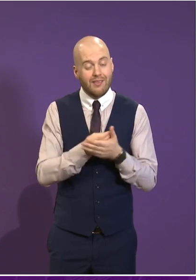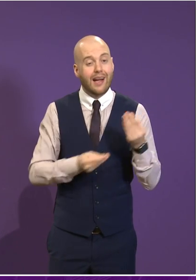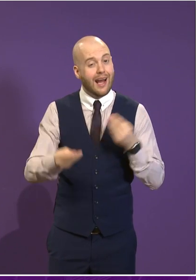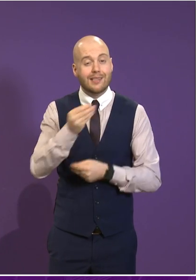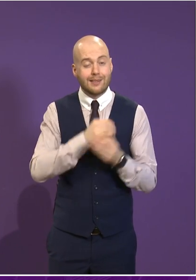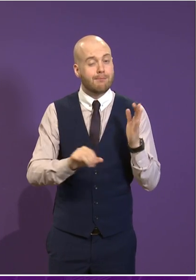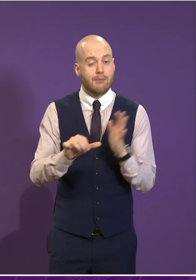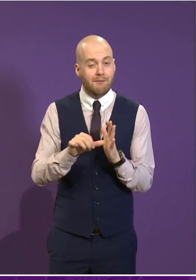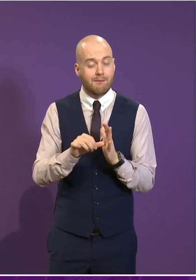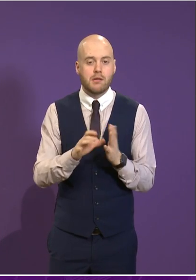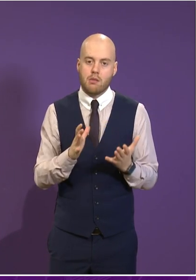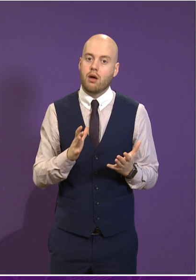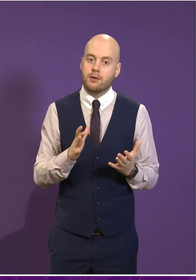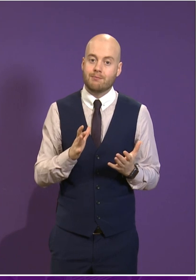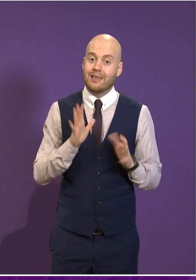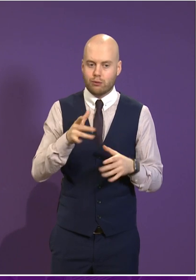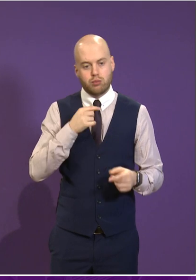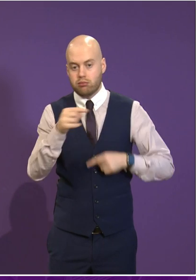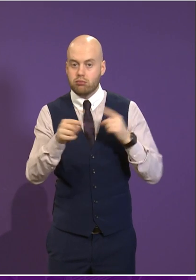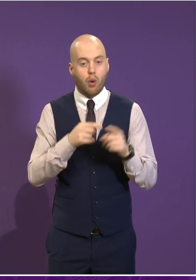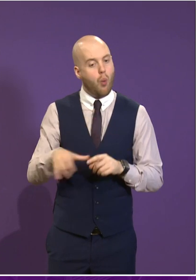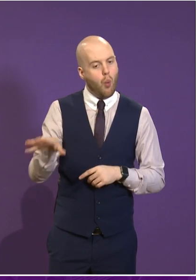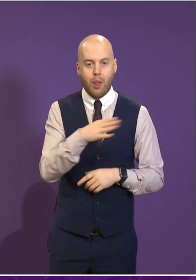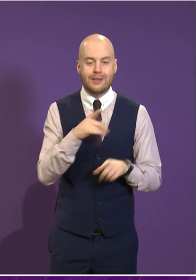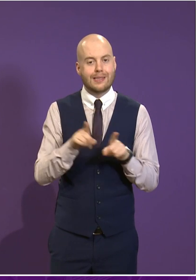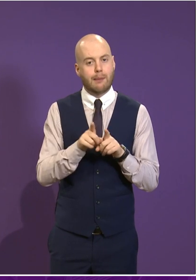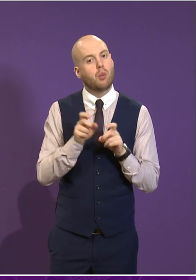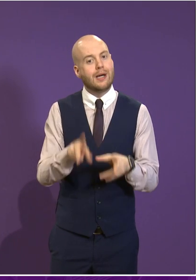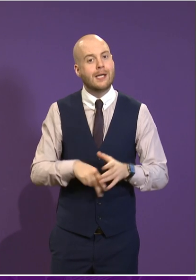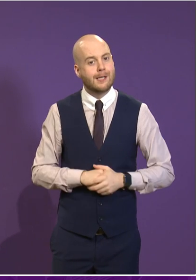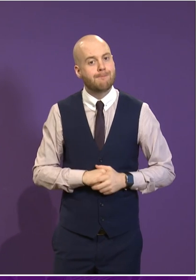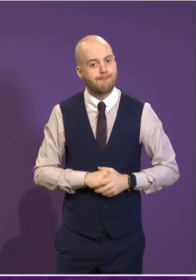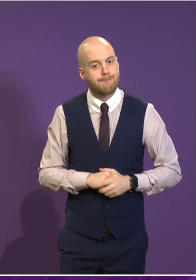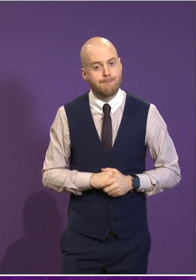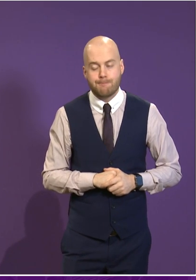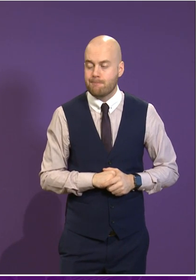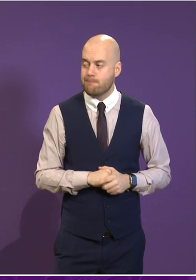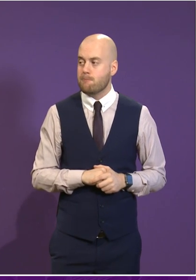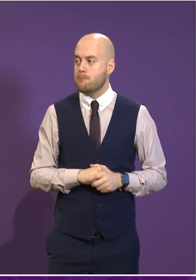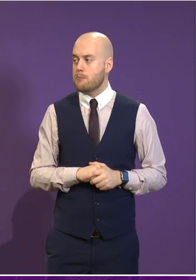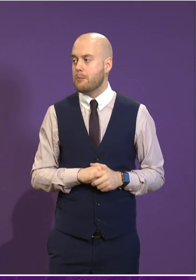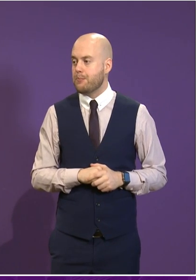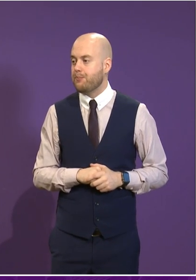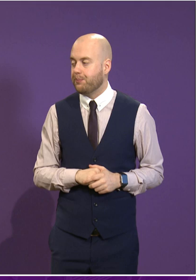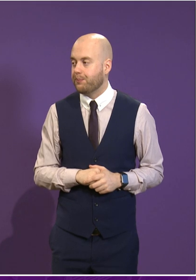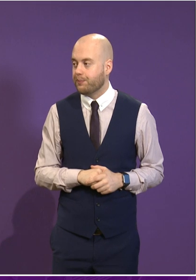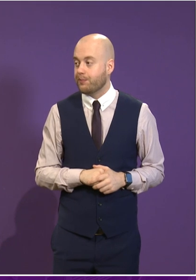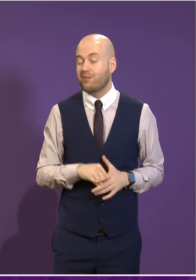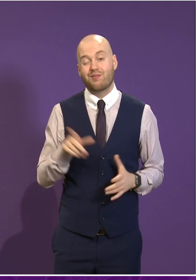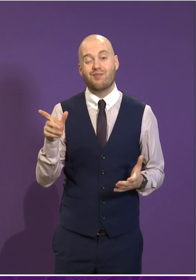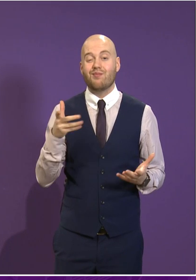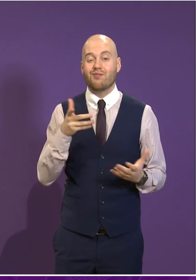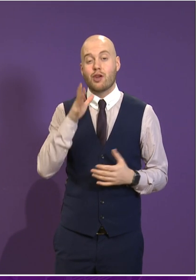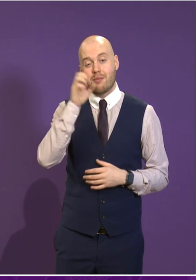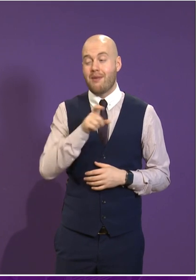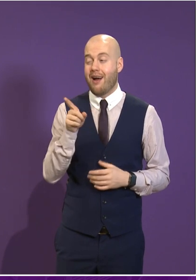sector, that is all directed in the right direction. Thank you. I think therein lies the rub, really, doesn't it? It's about matching